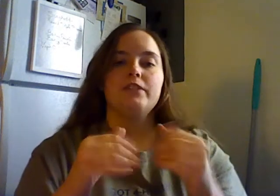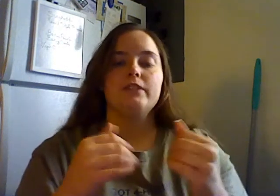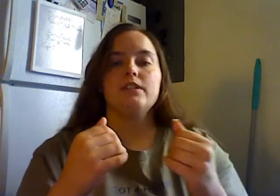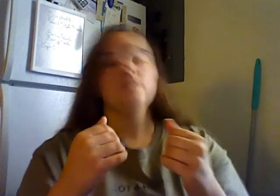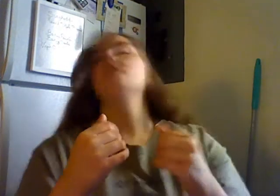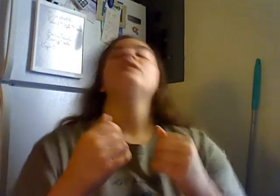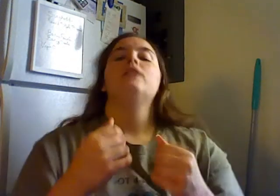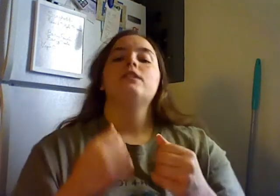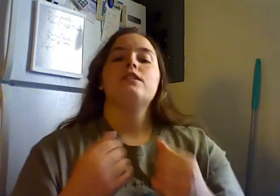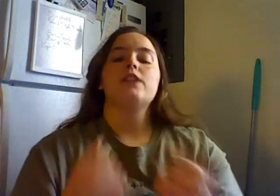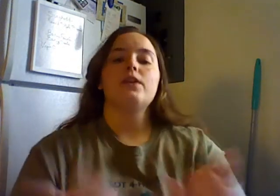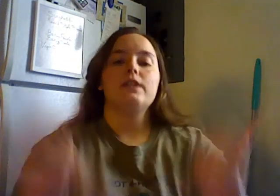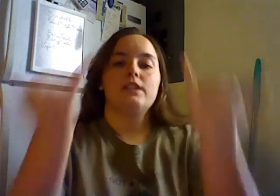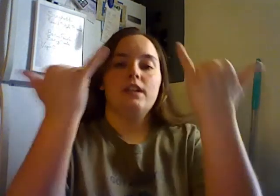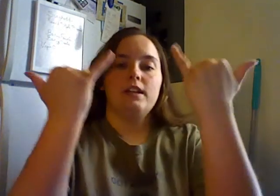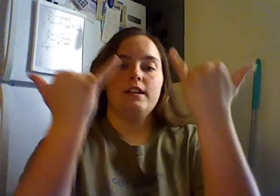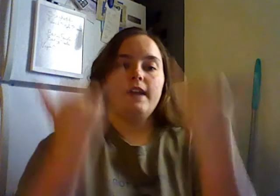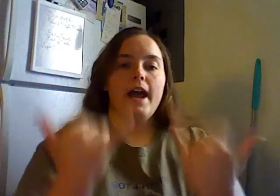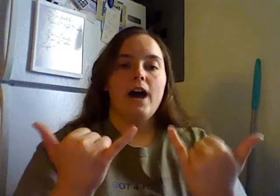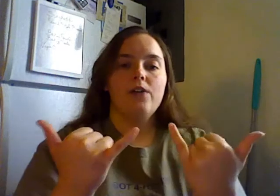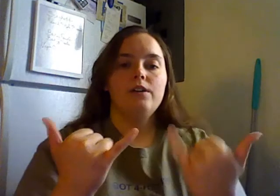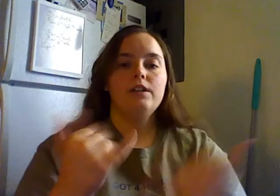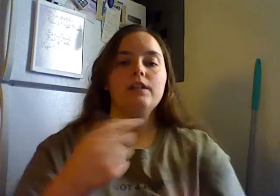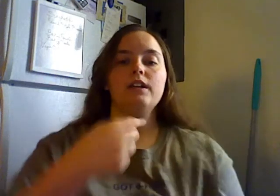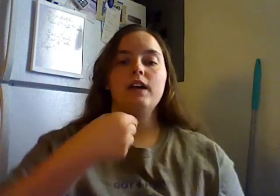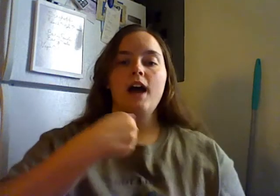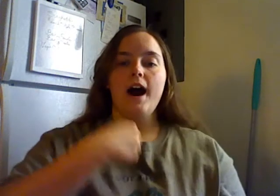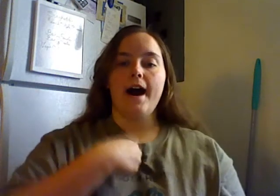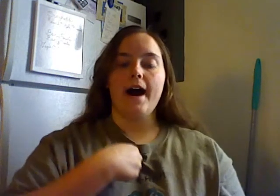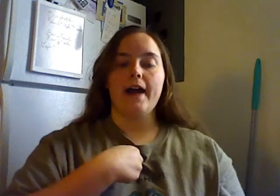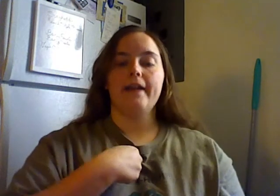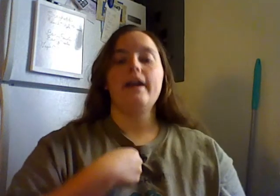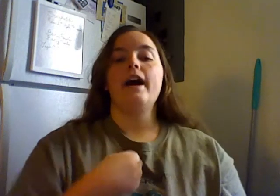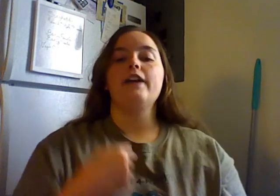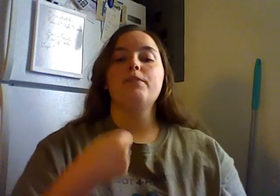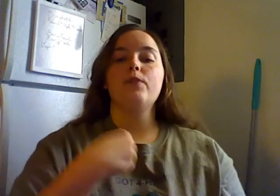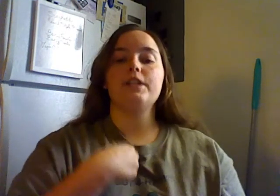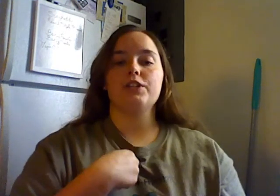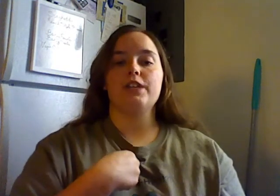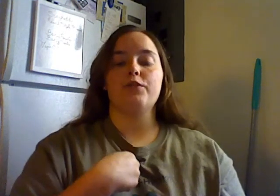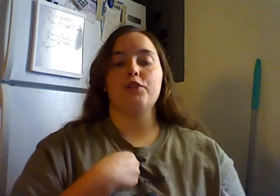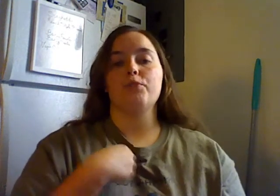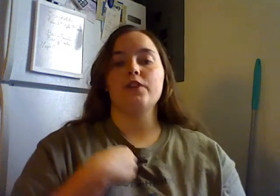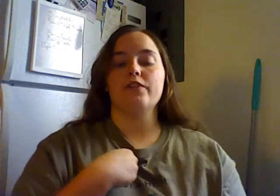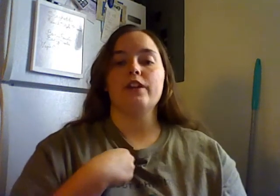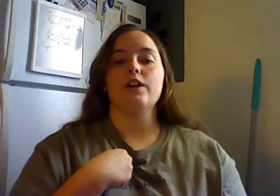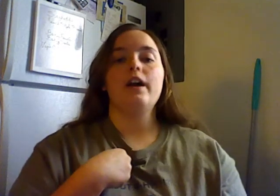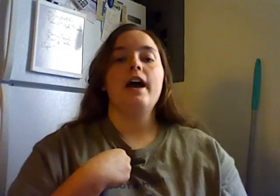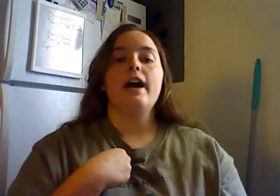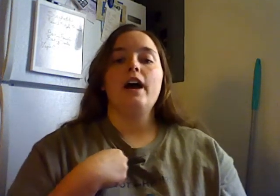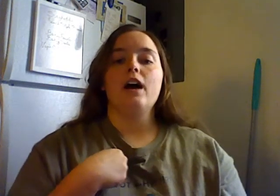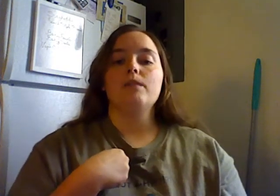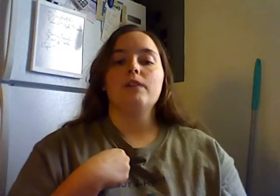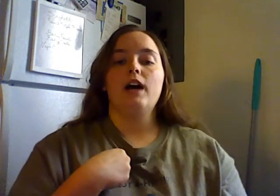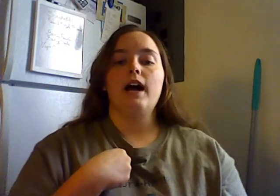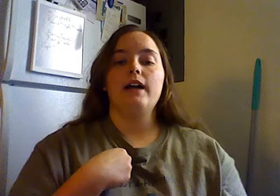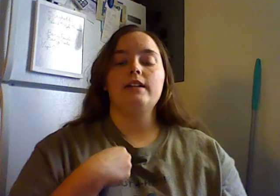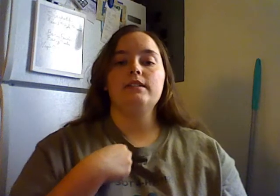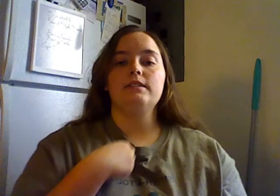difference. So, now, I. And you point to yourself with your pointer finger. People have